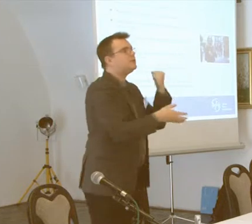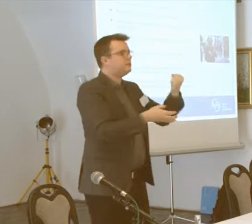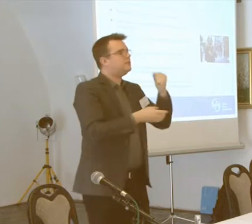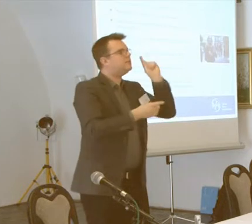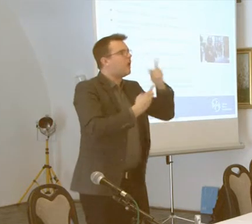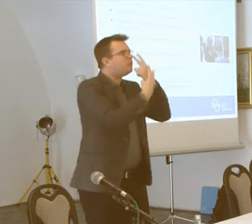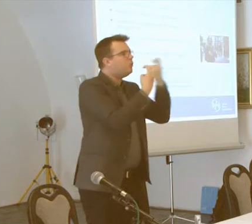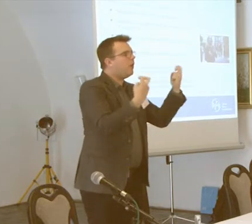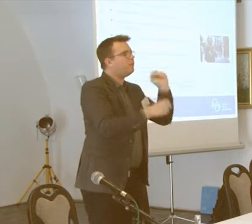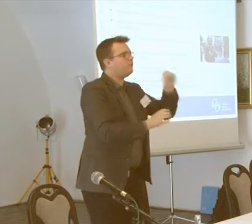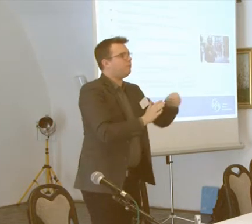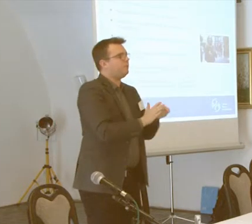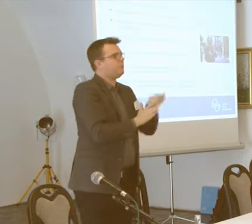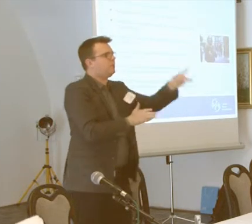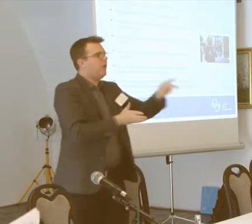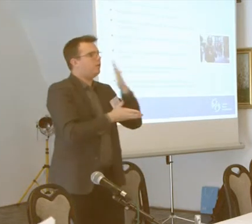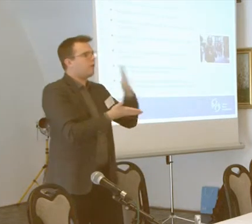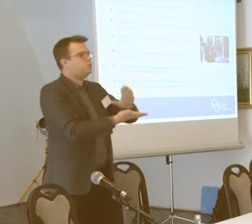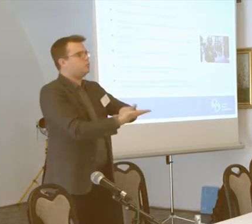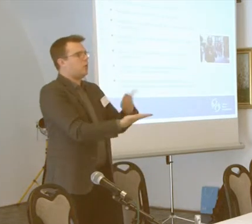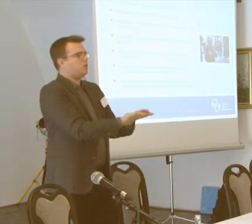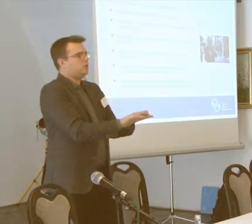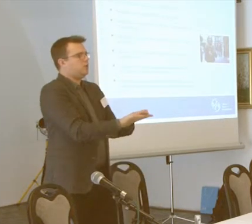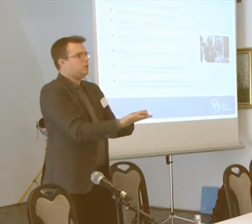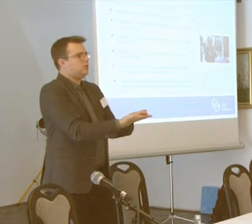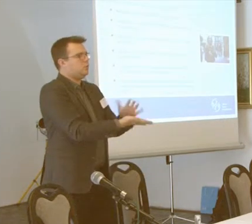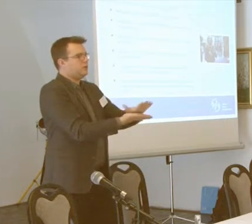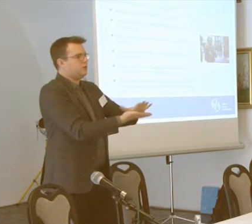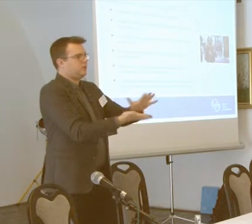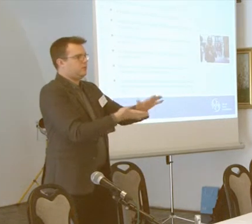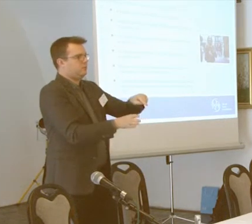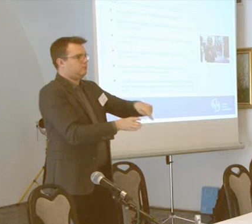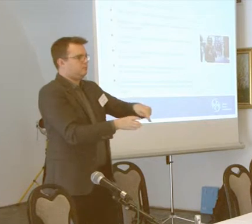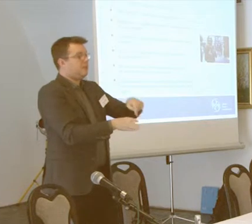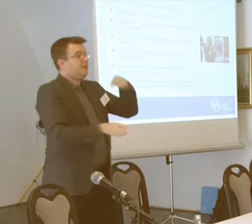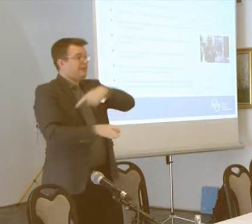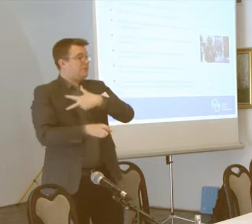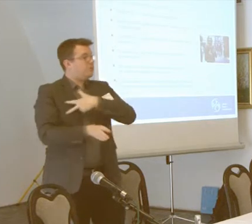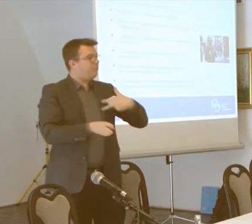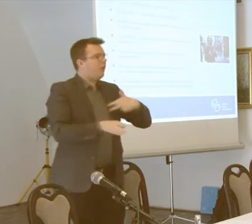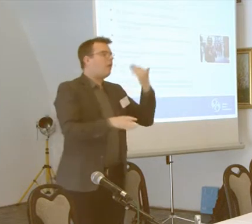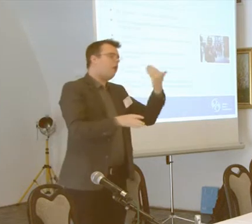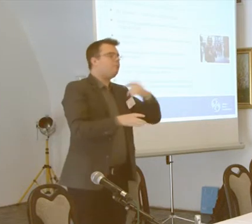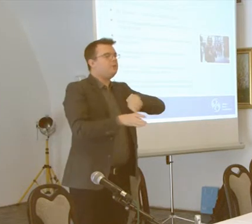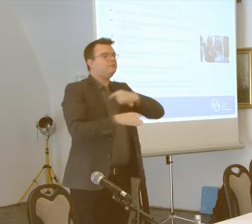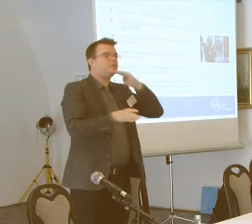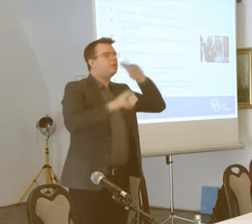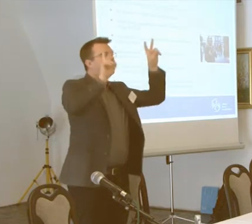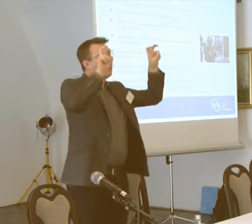they have problems because they need to find out who is going to pay for the interpreter in the situation. In Denmark, in fact,